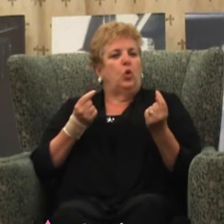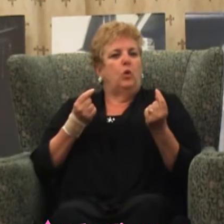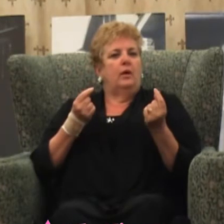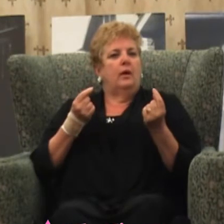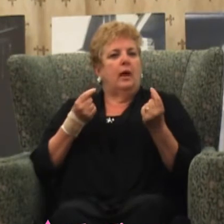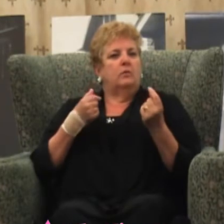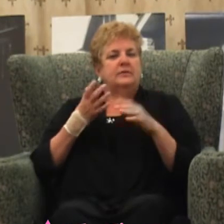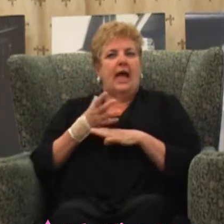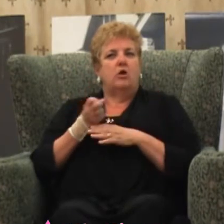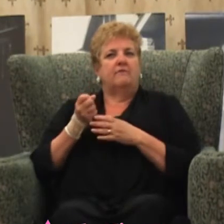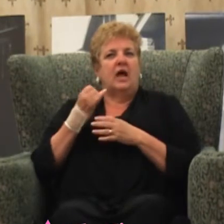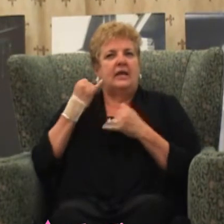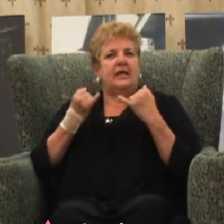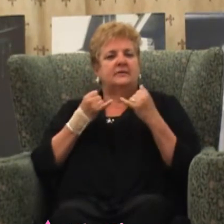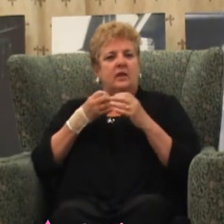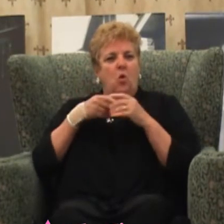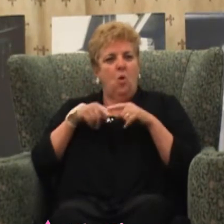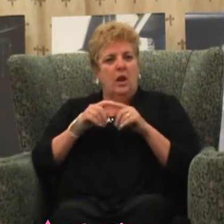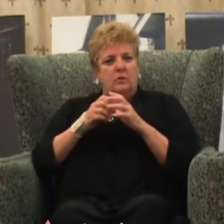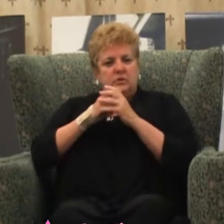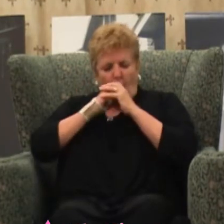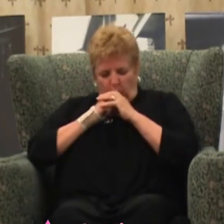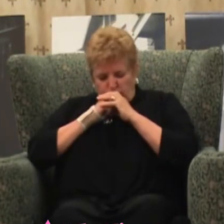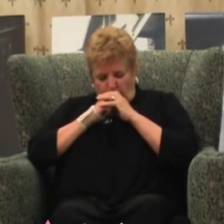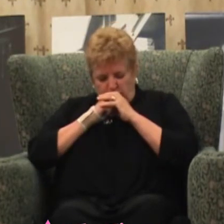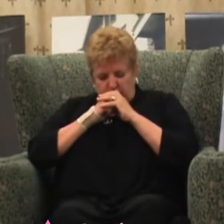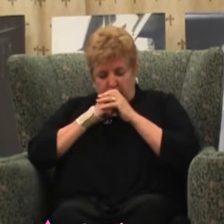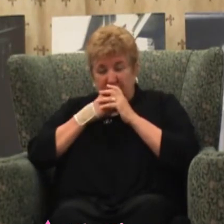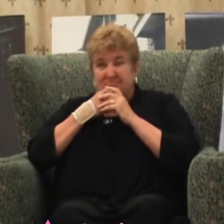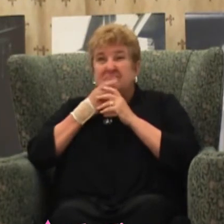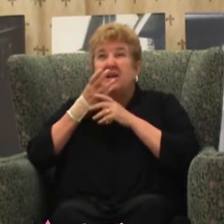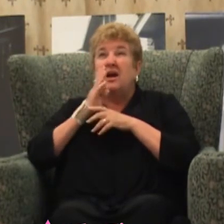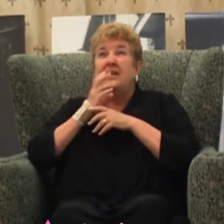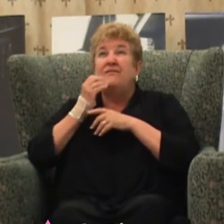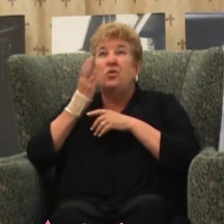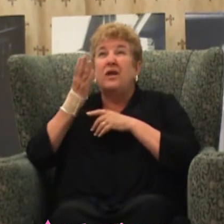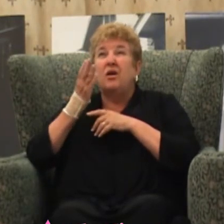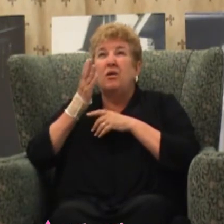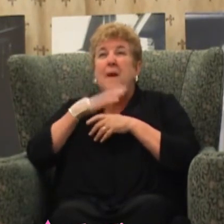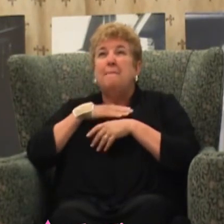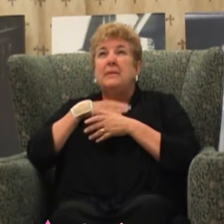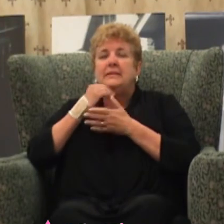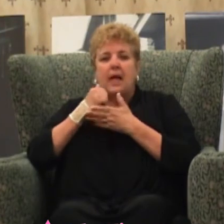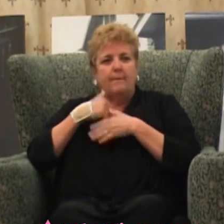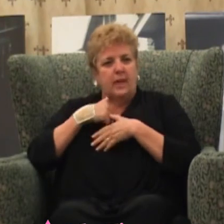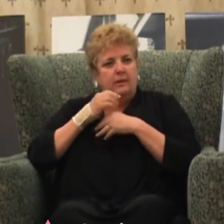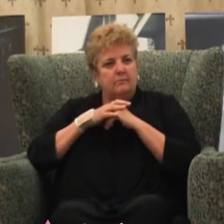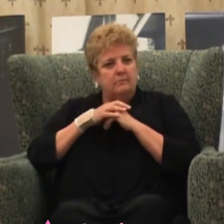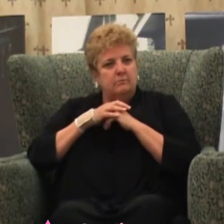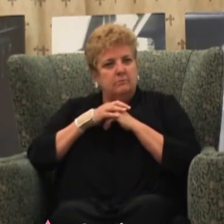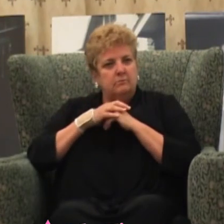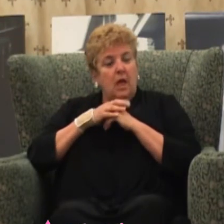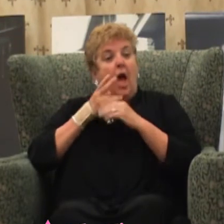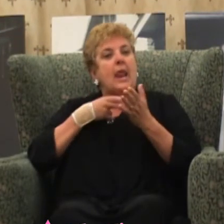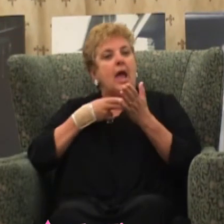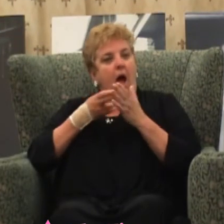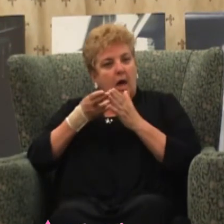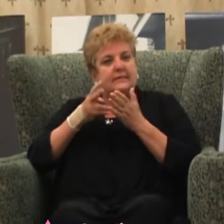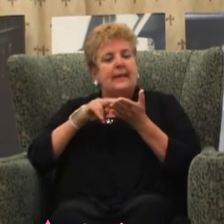said, "God, if you're there, please help me." And I absolutely meant it. It was a sincere prayer of surrender, but I did not think